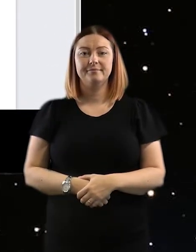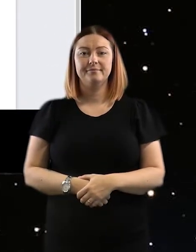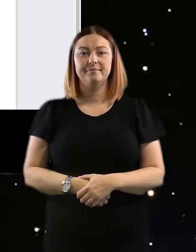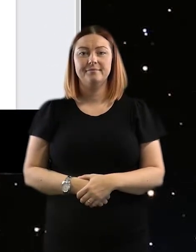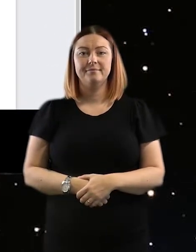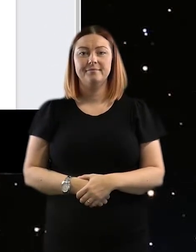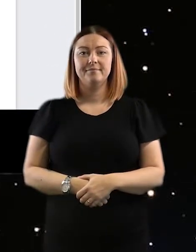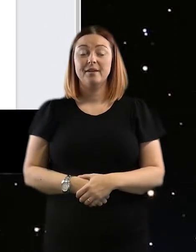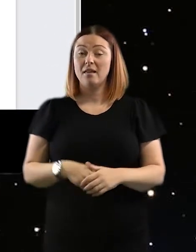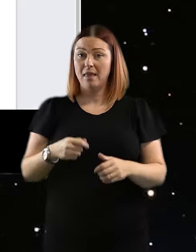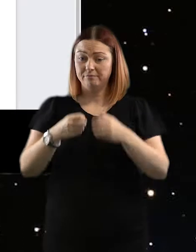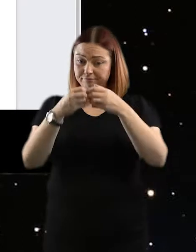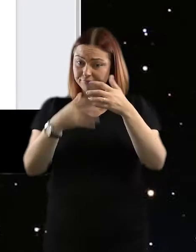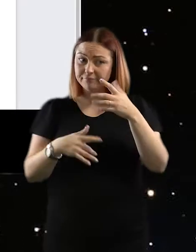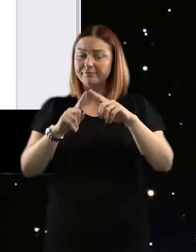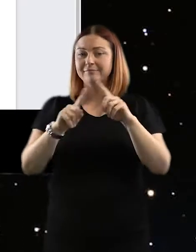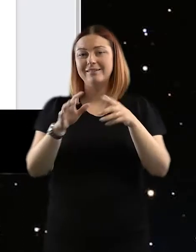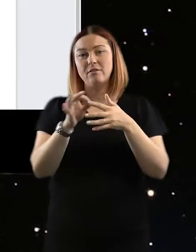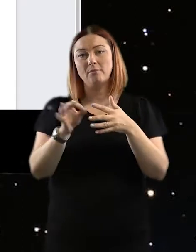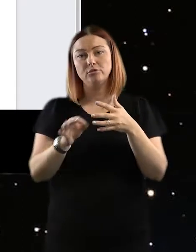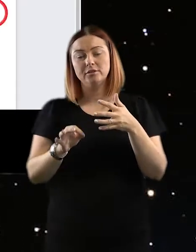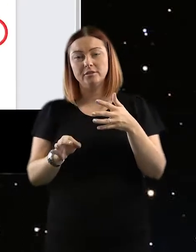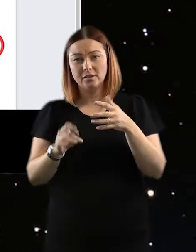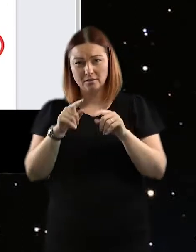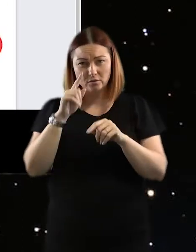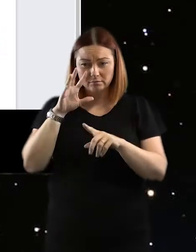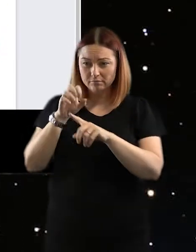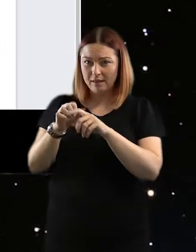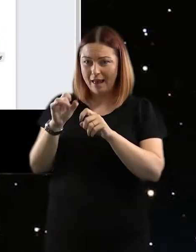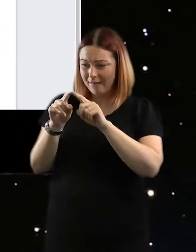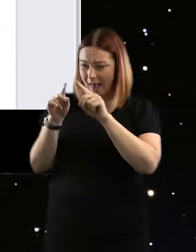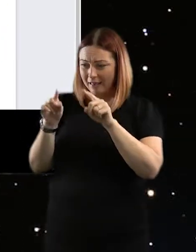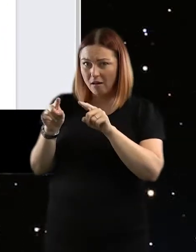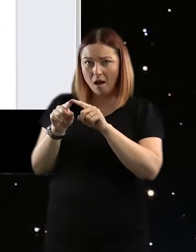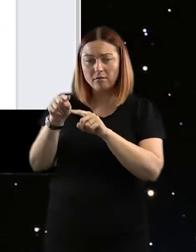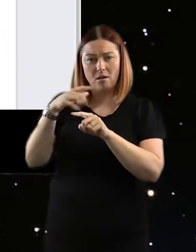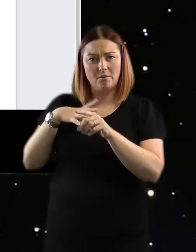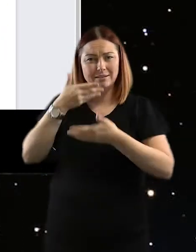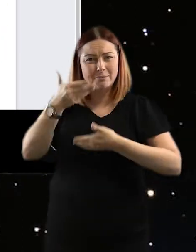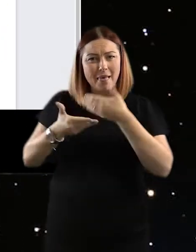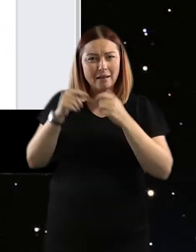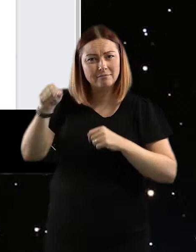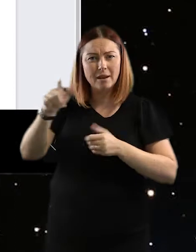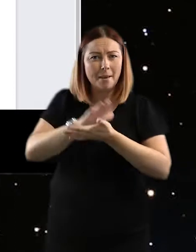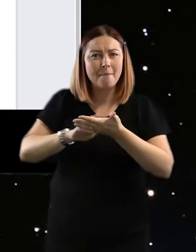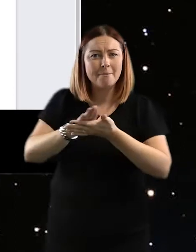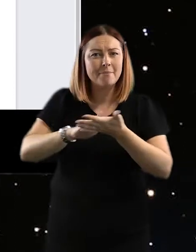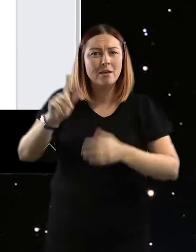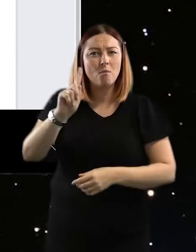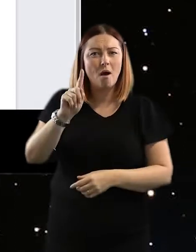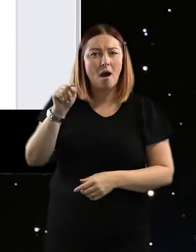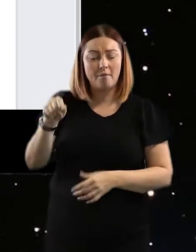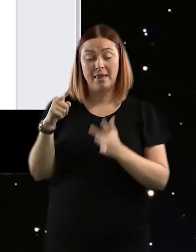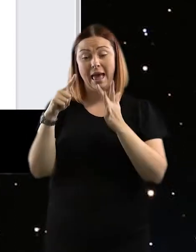And again, I've got some further options, but you'll notice that these have got little icons next to them, and I'd just like to explain what those mean very briefly. So